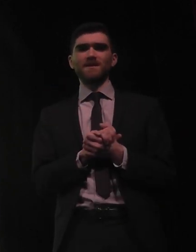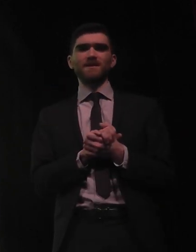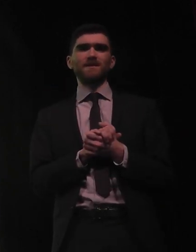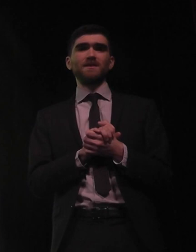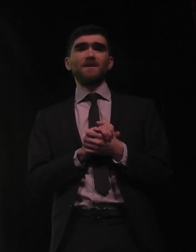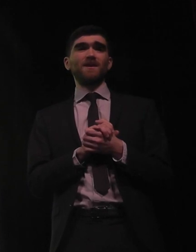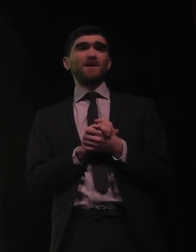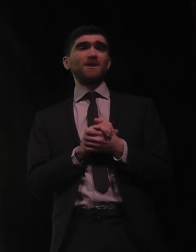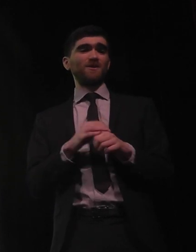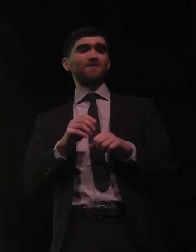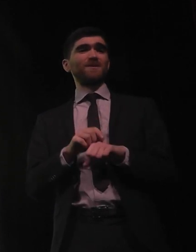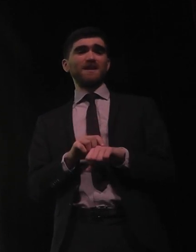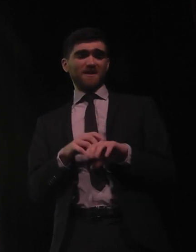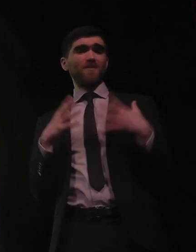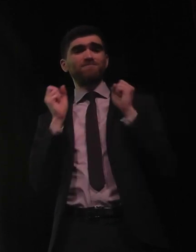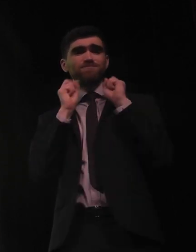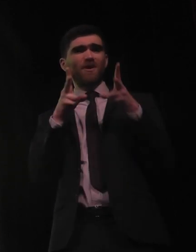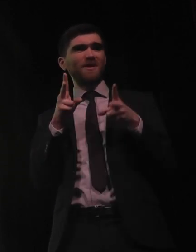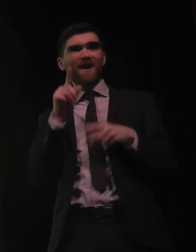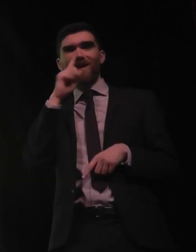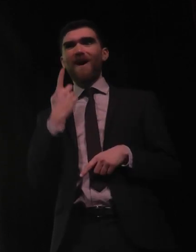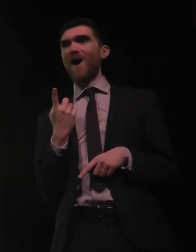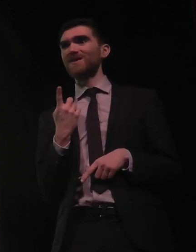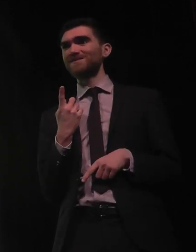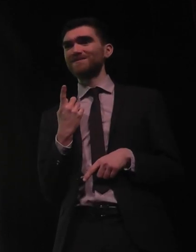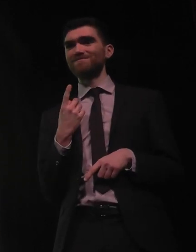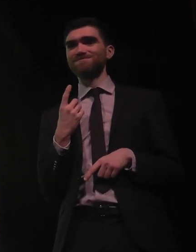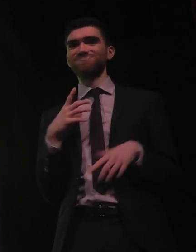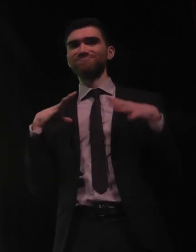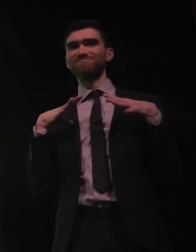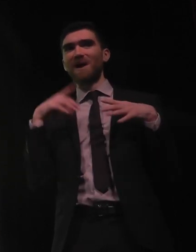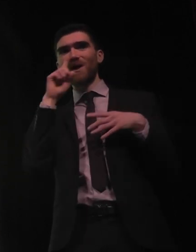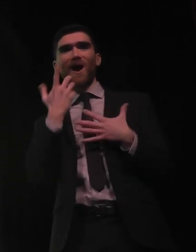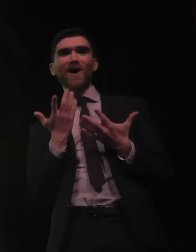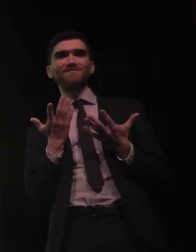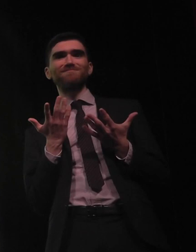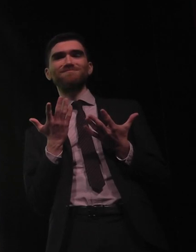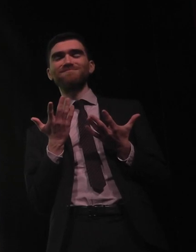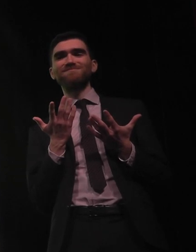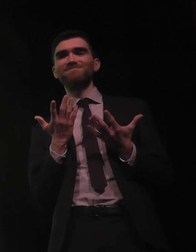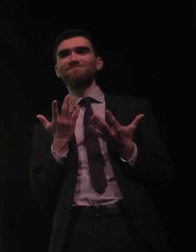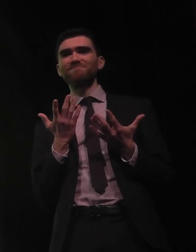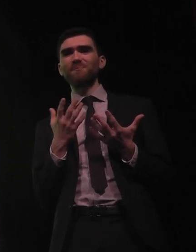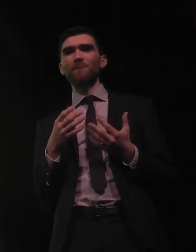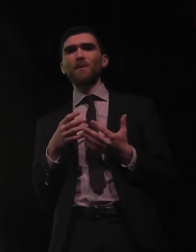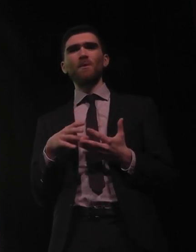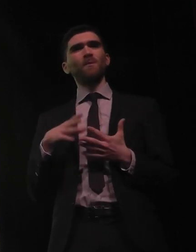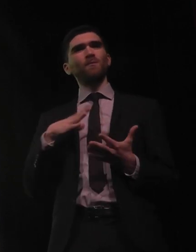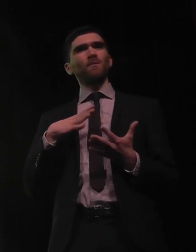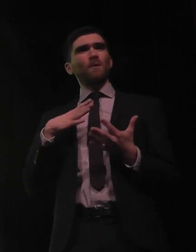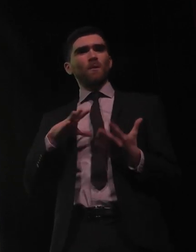to take time off, or even a city. We're driven by the need to restore health to this